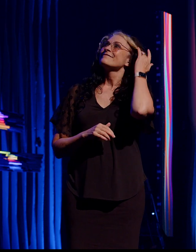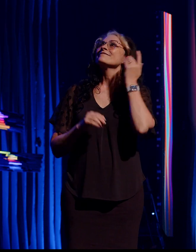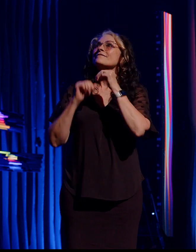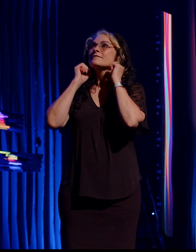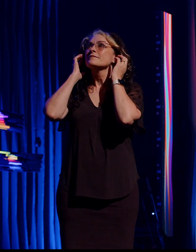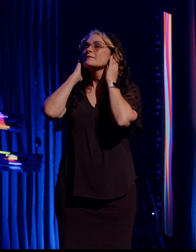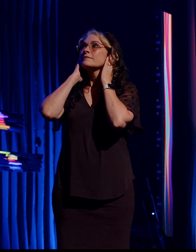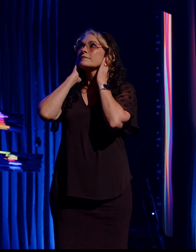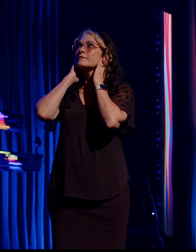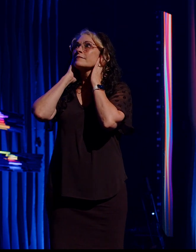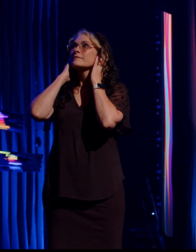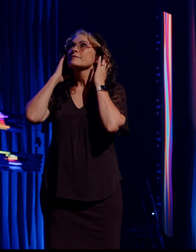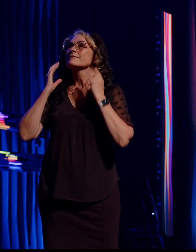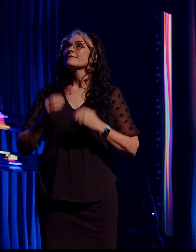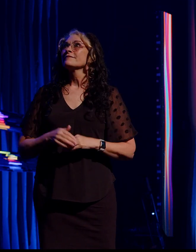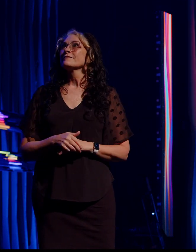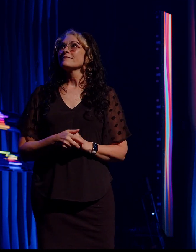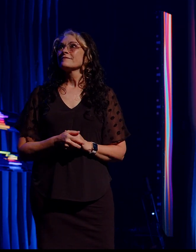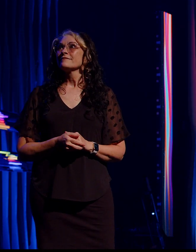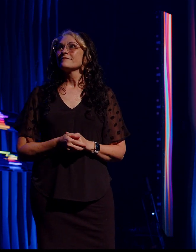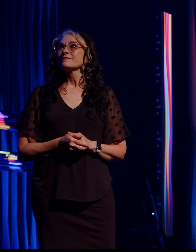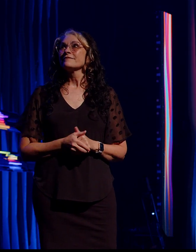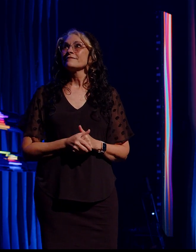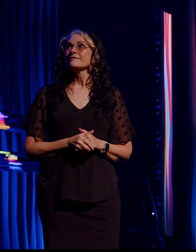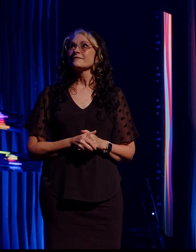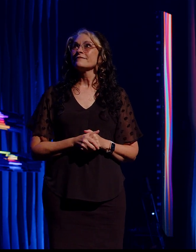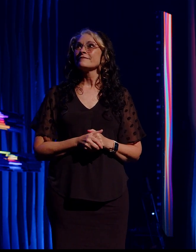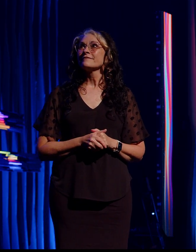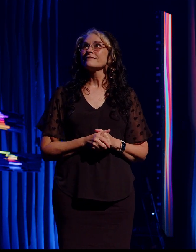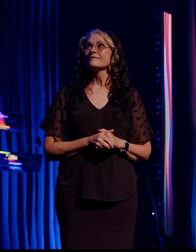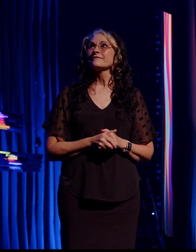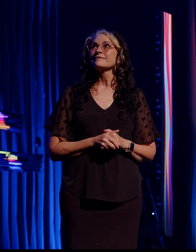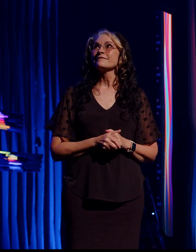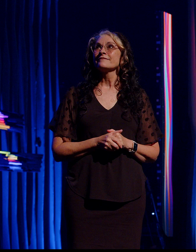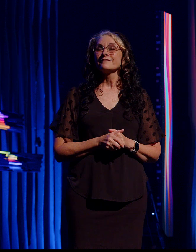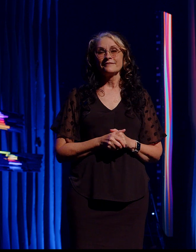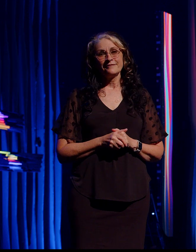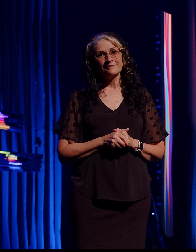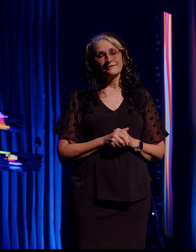Let me put that down. I got you. Don't even worry about it.